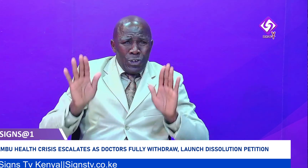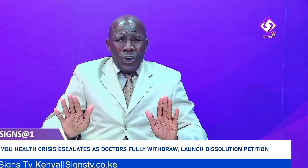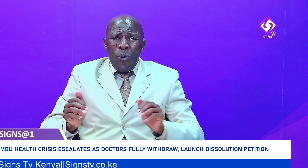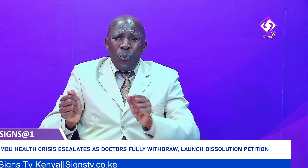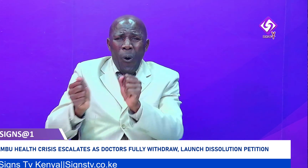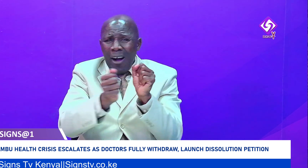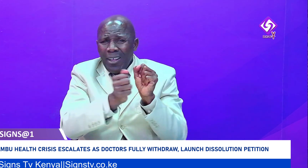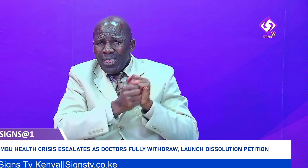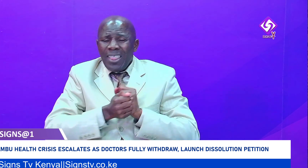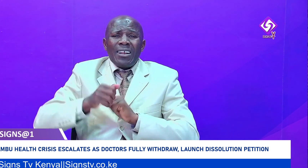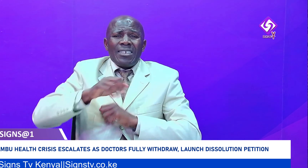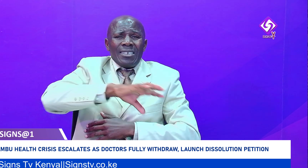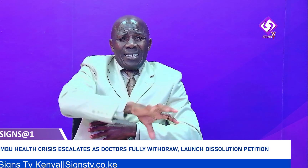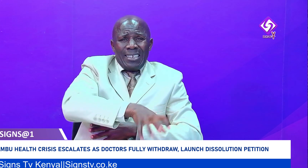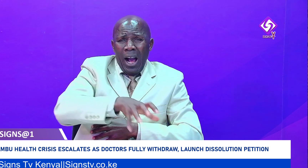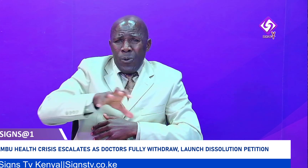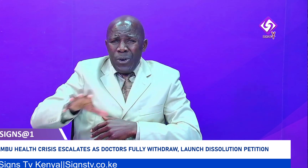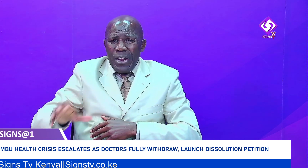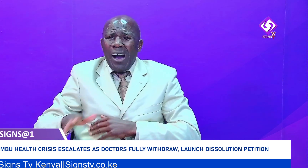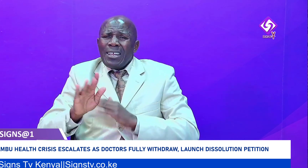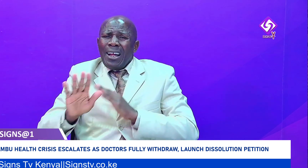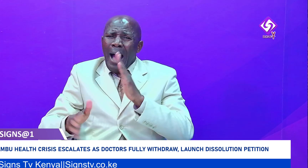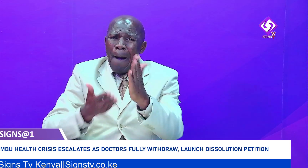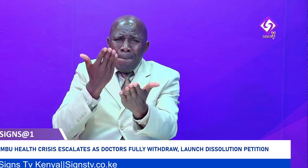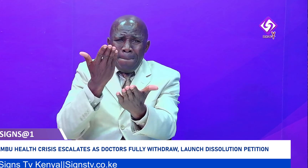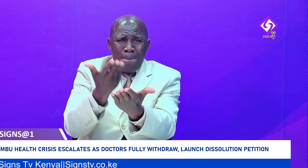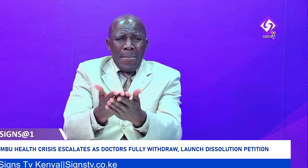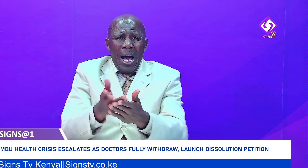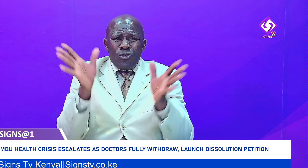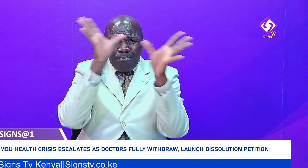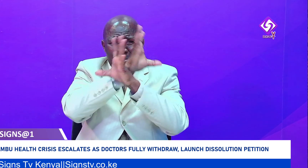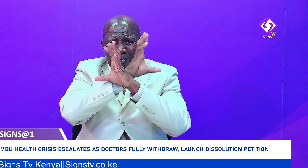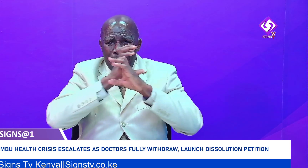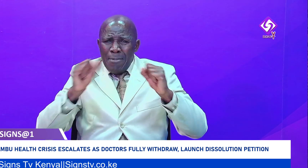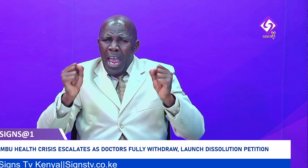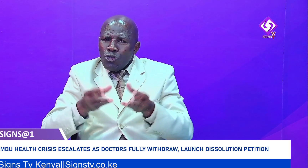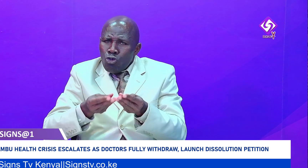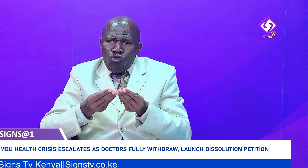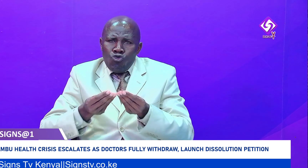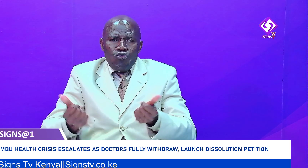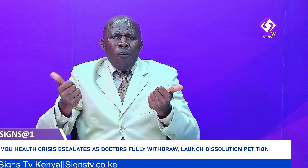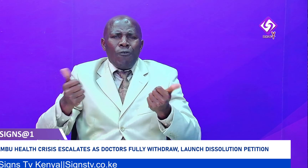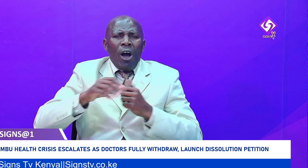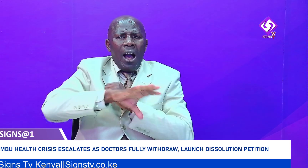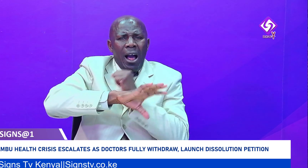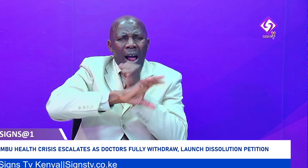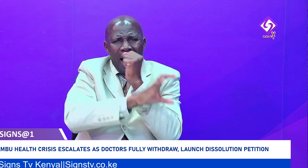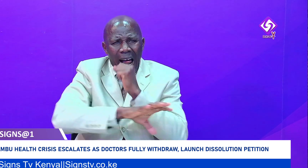signatures within the county to petition the president to dissolve the county government over its